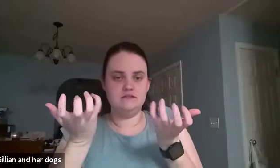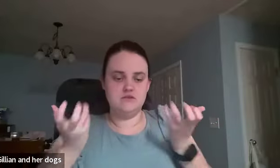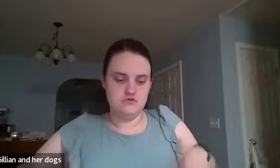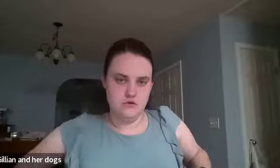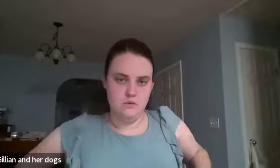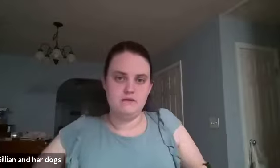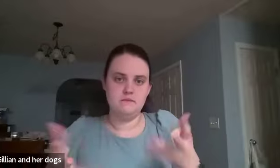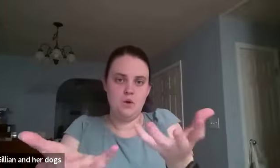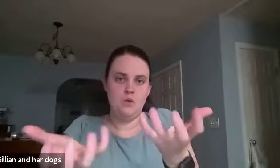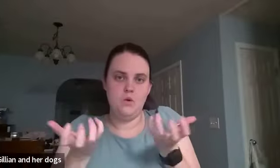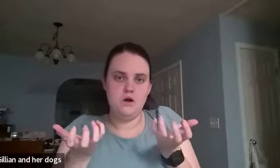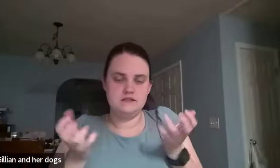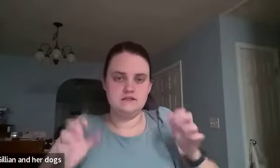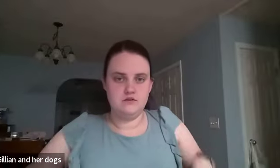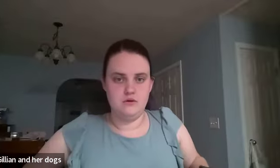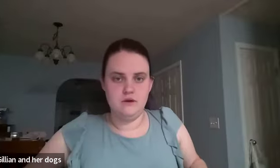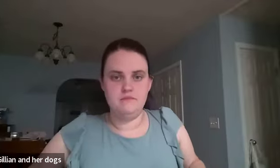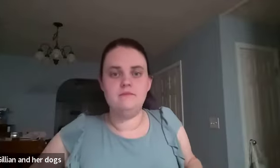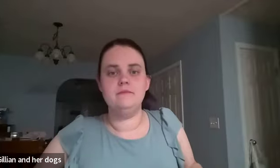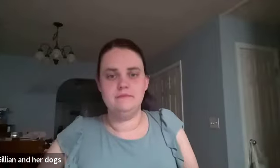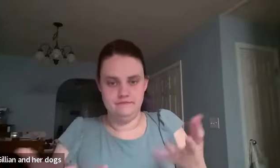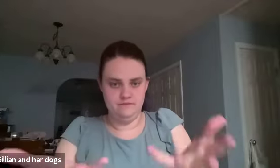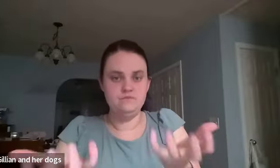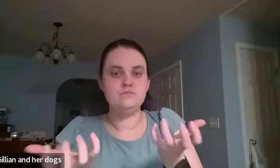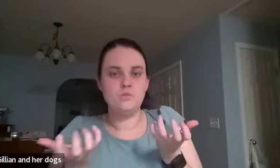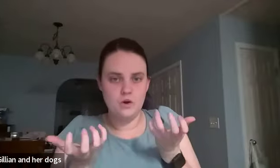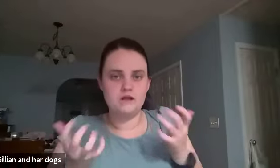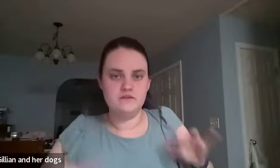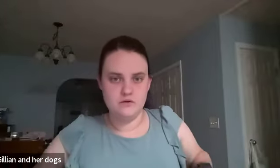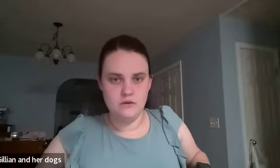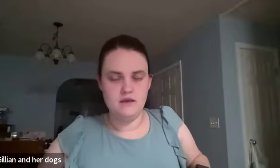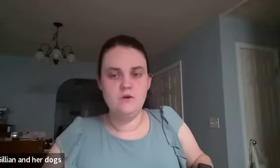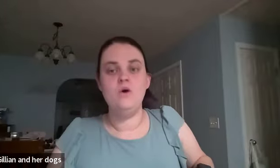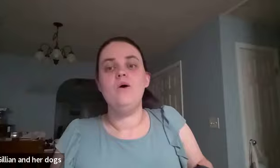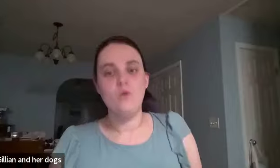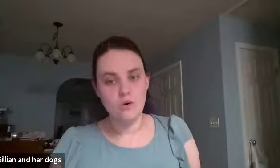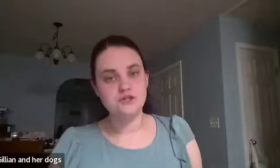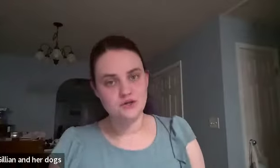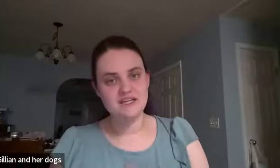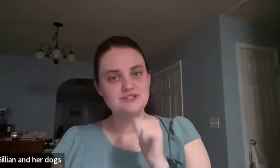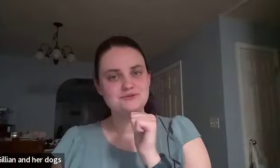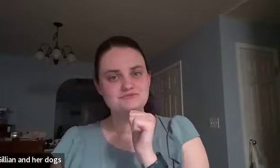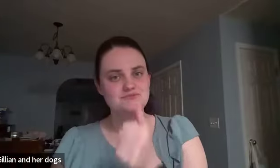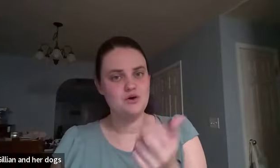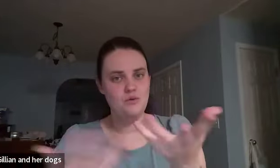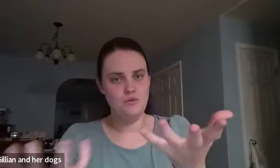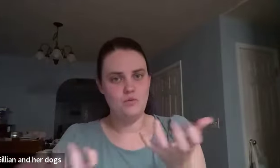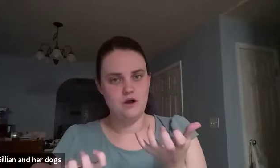Want, throw away. Want, throw away. Want, throw away. Or you can do don't